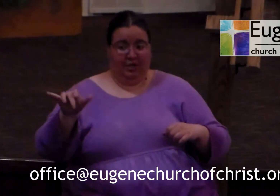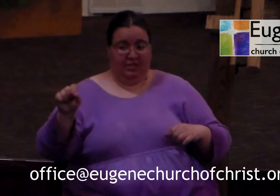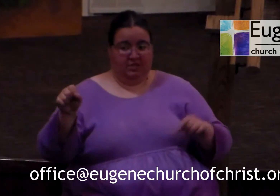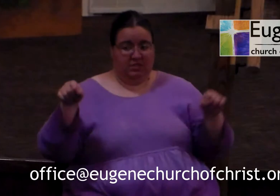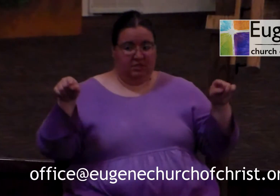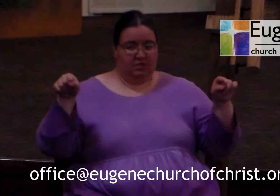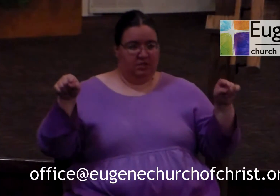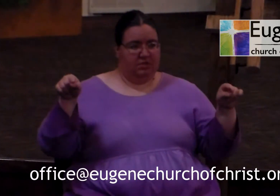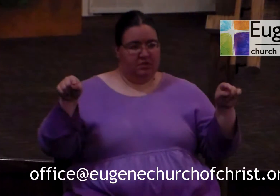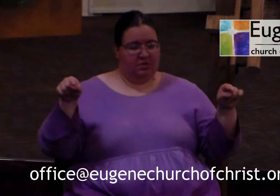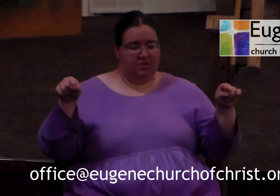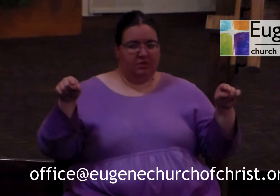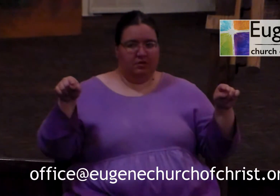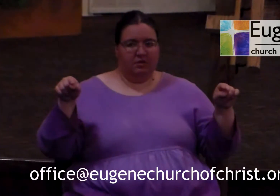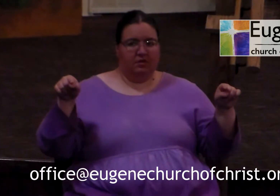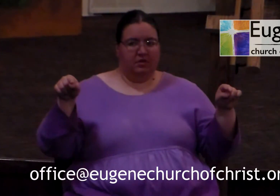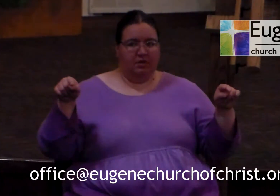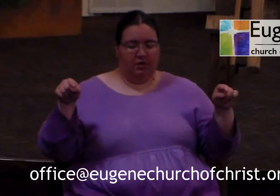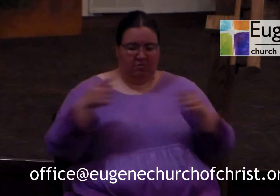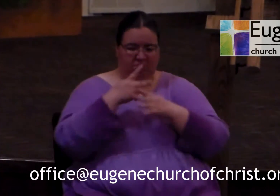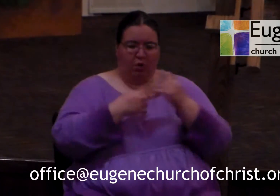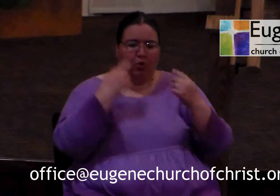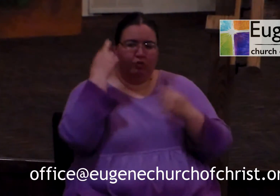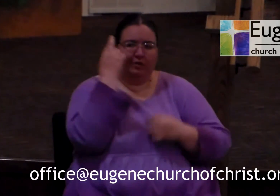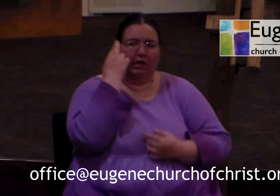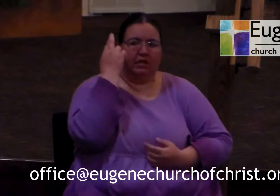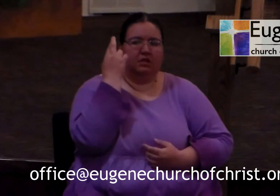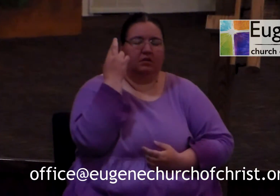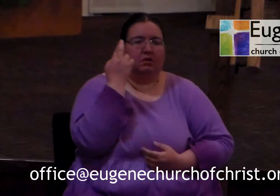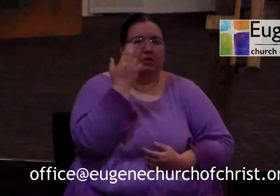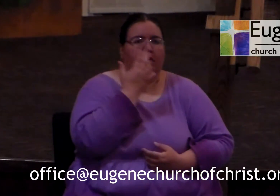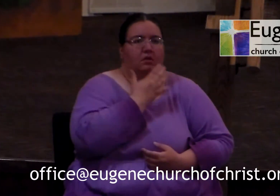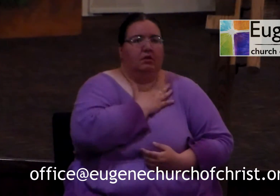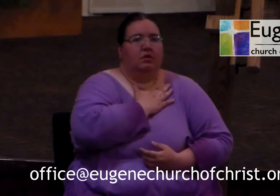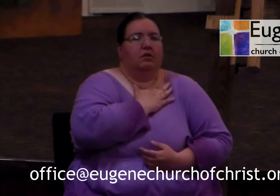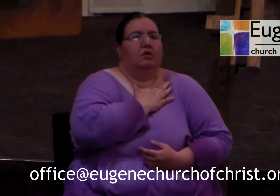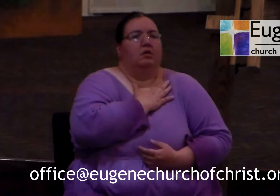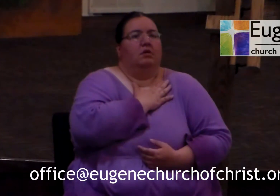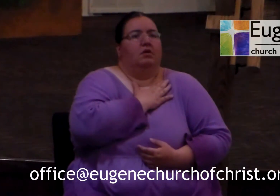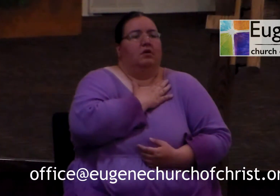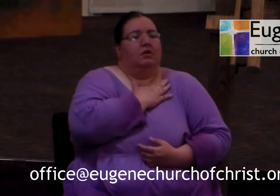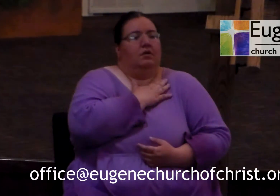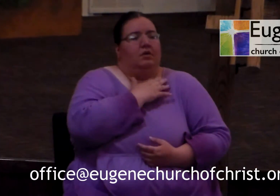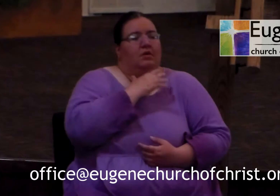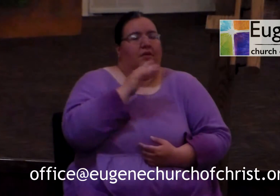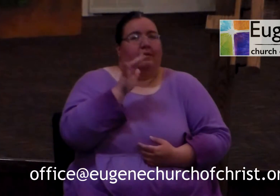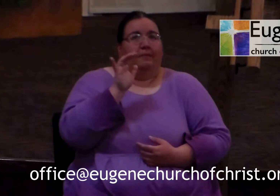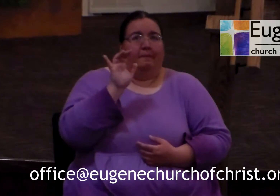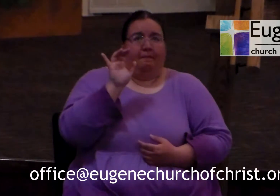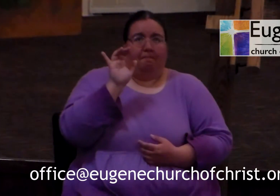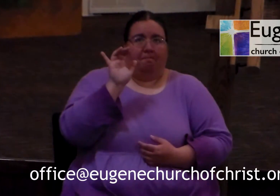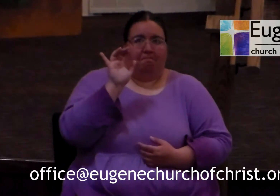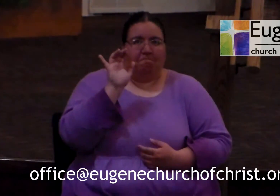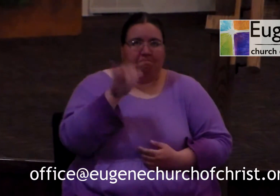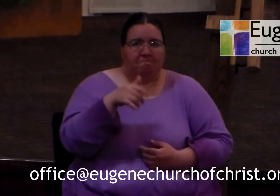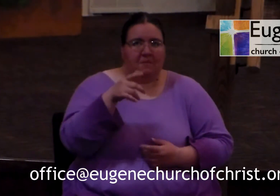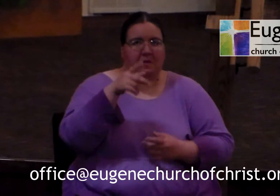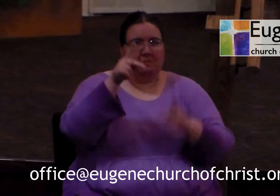in their lives, both realizing that they have to the one who loved them and led them and taught them